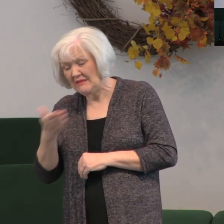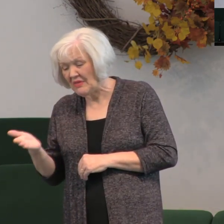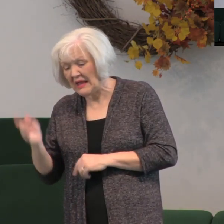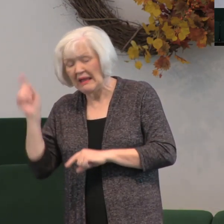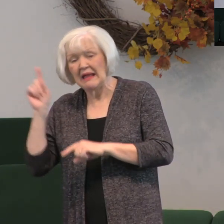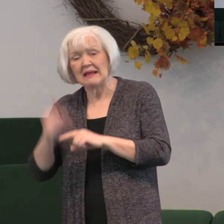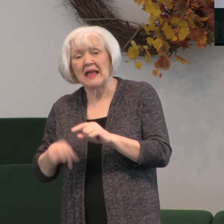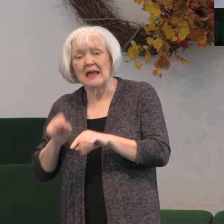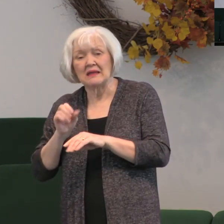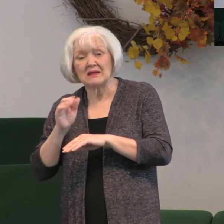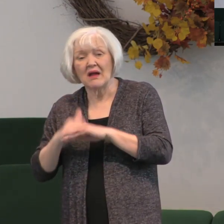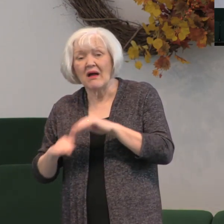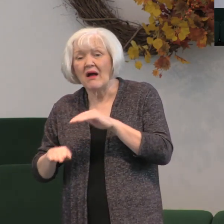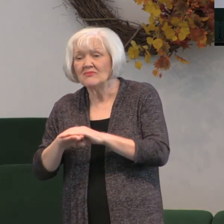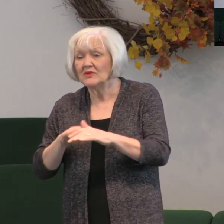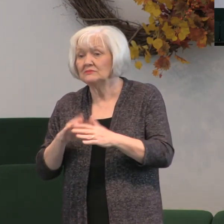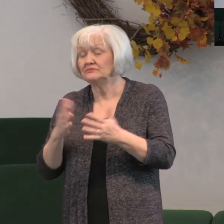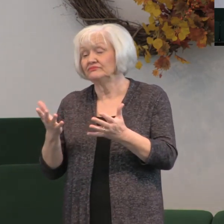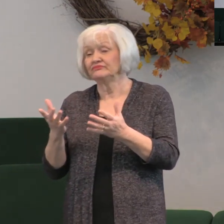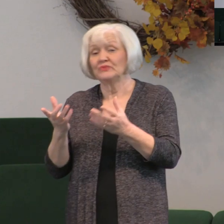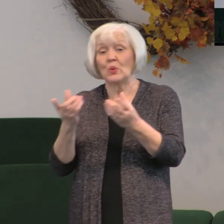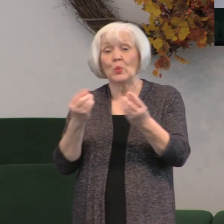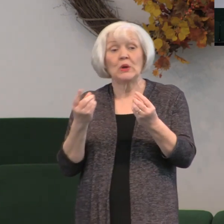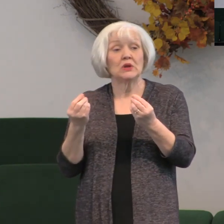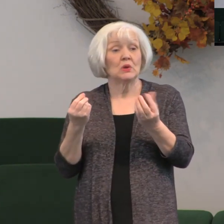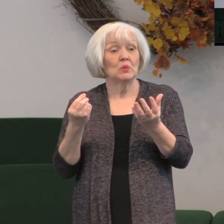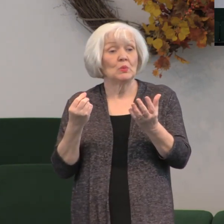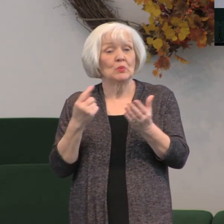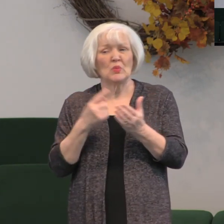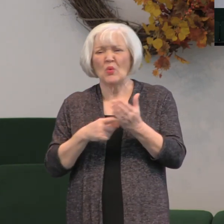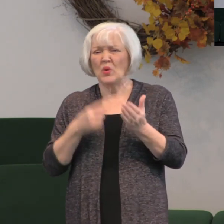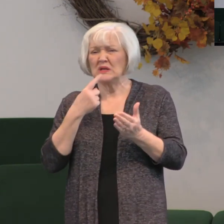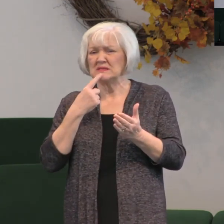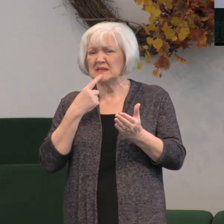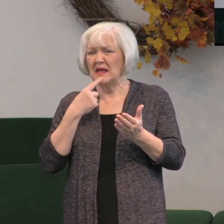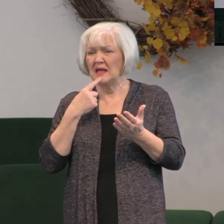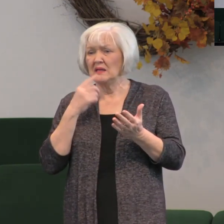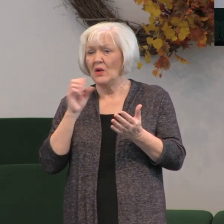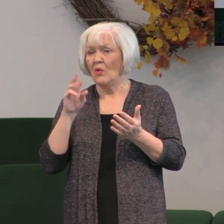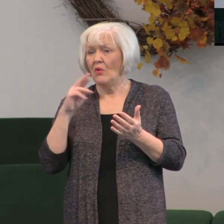What do you do? What do you say? Do you say anything at all?